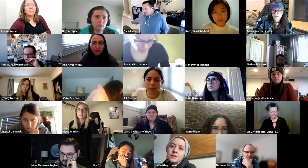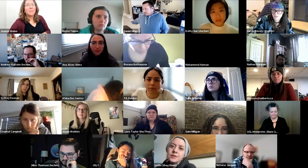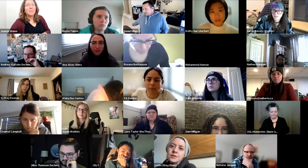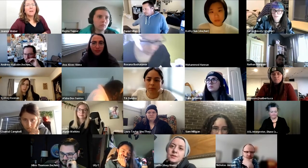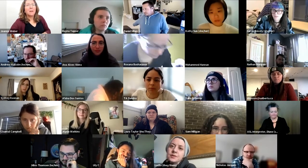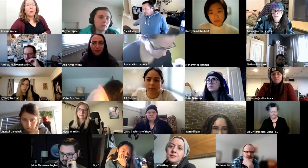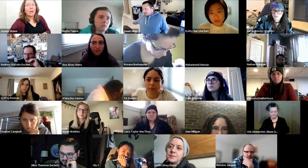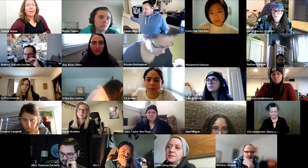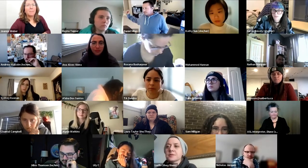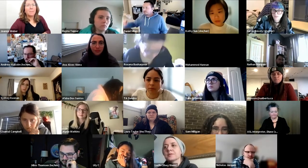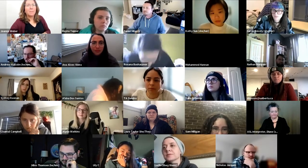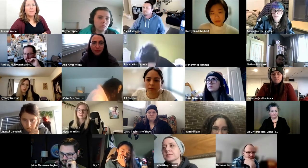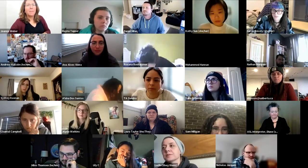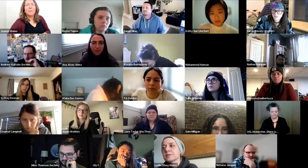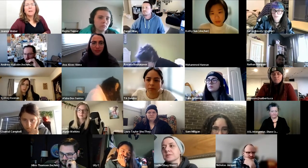course content.